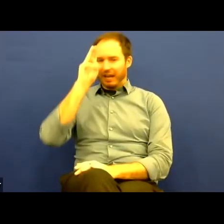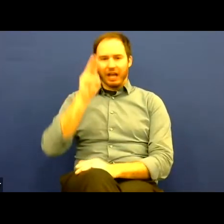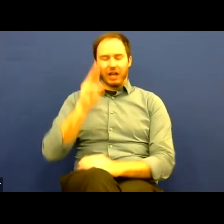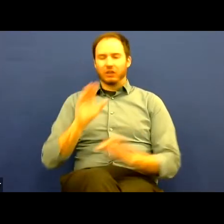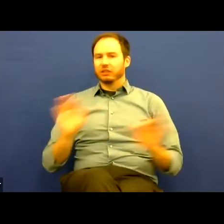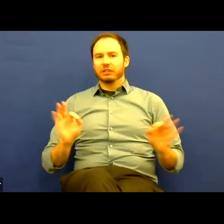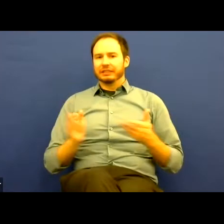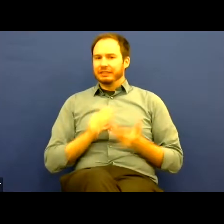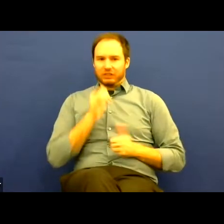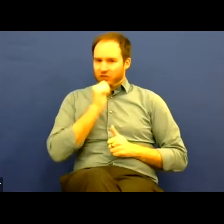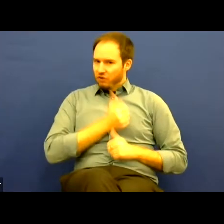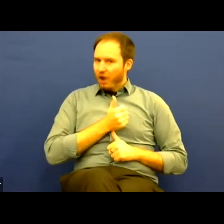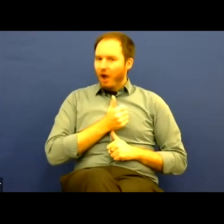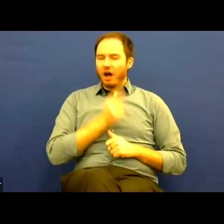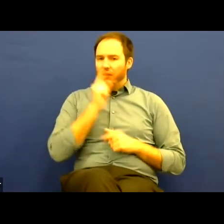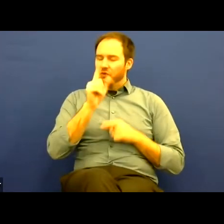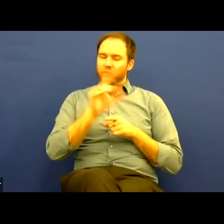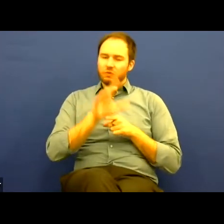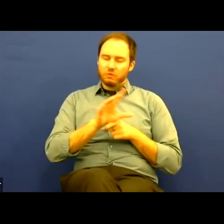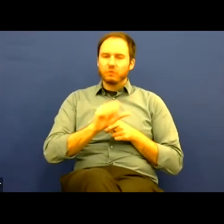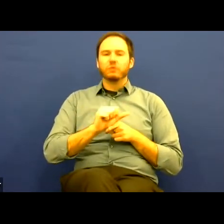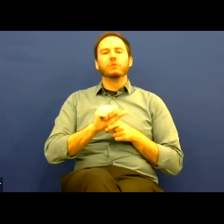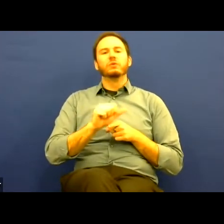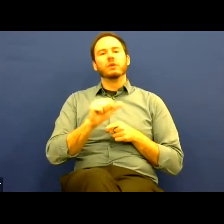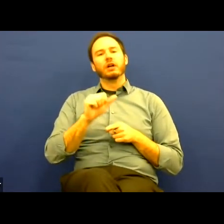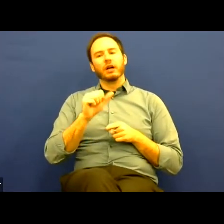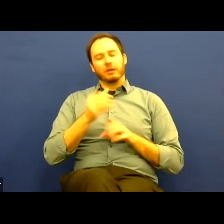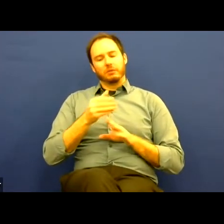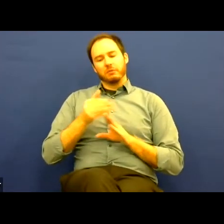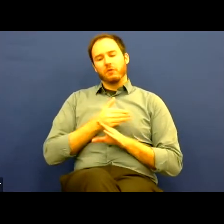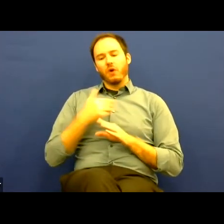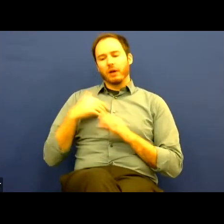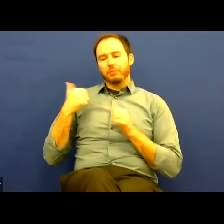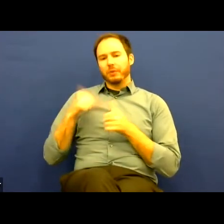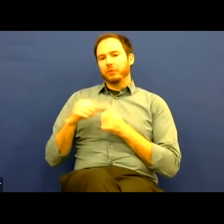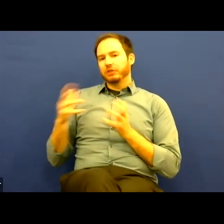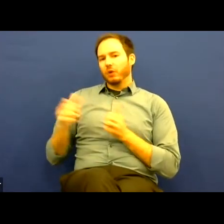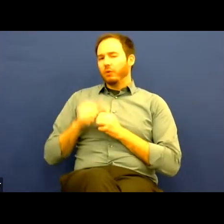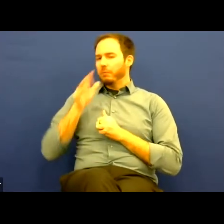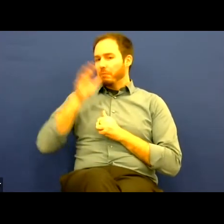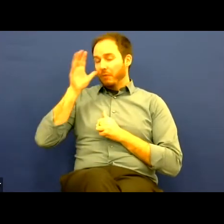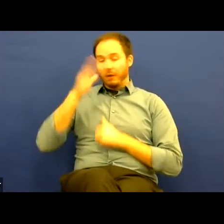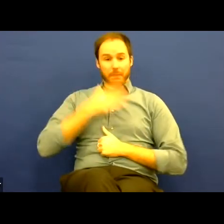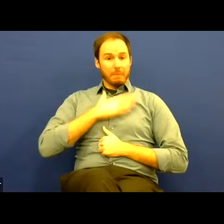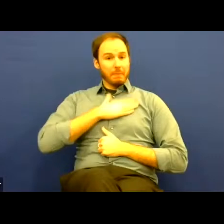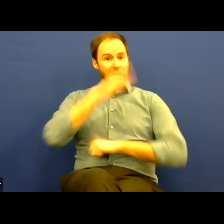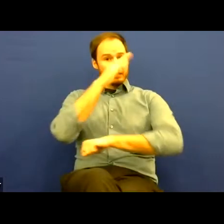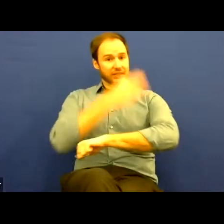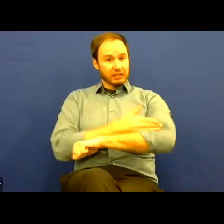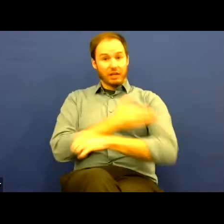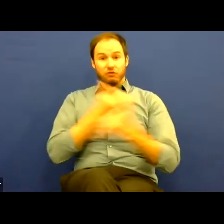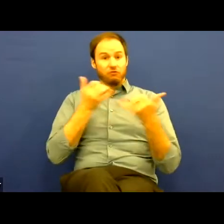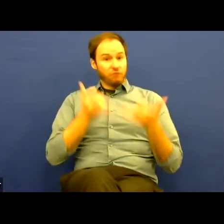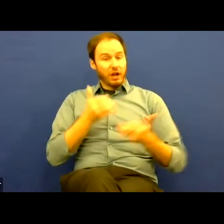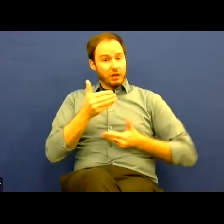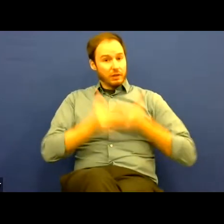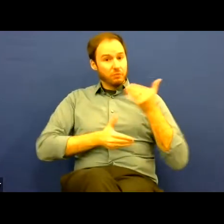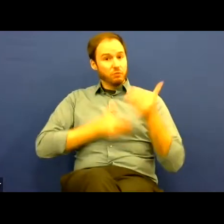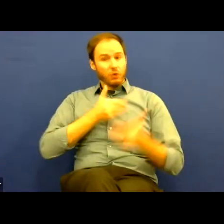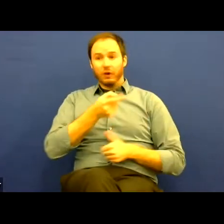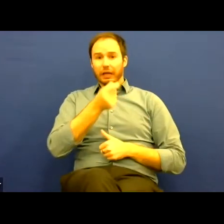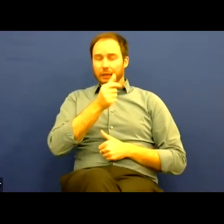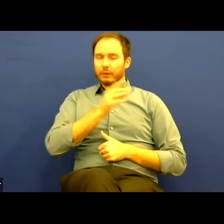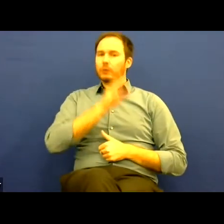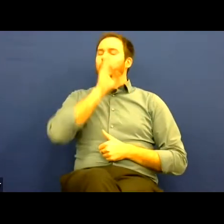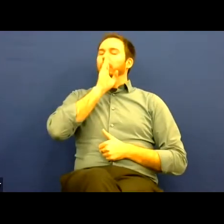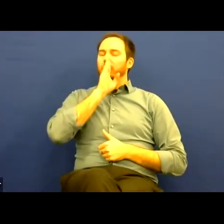is astounding. Before the meeting, I was talking with the parents that, my son is going through this right now, and he's kind of hit a